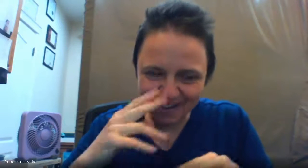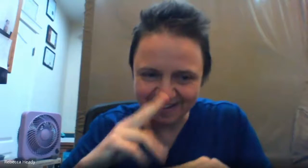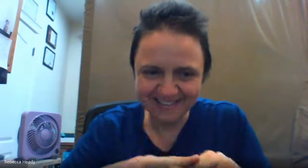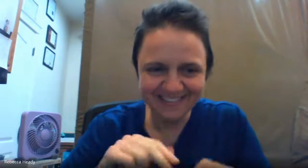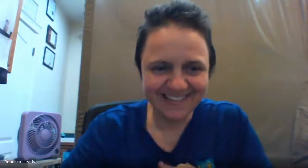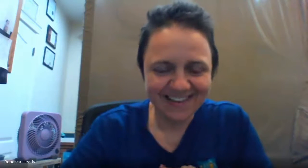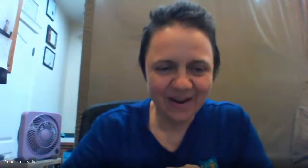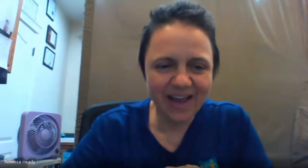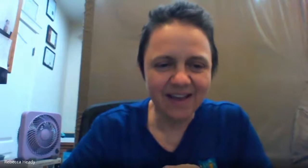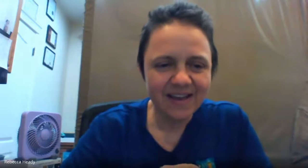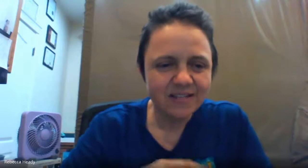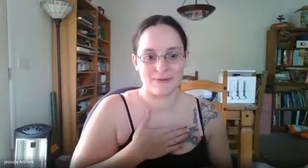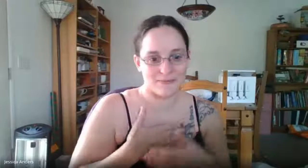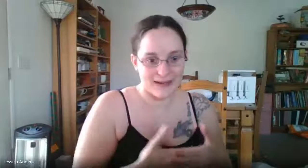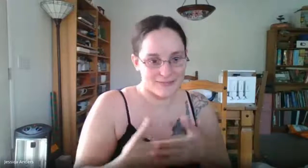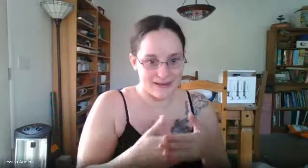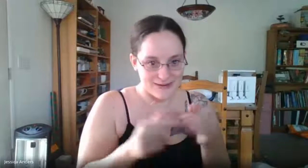Fun. Okay, so